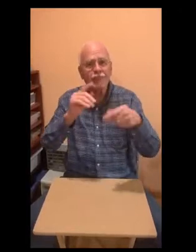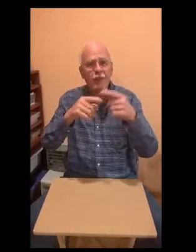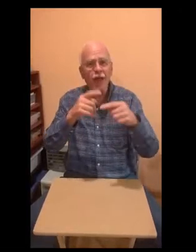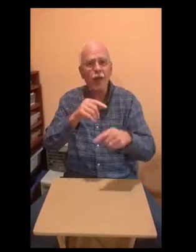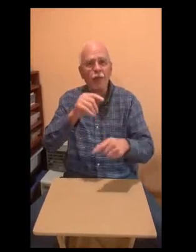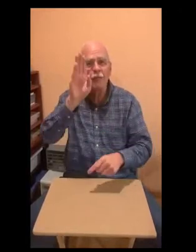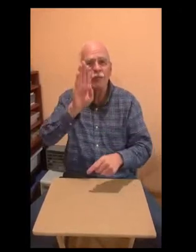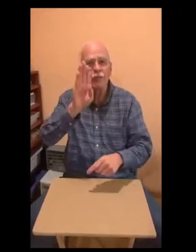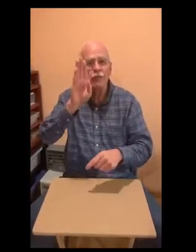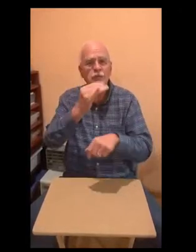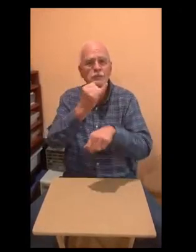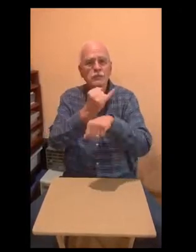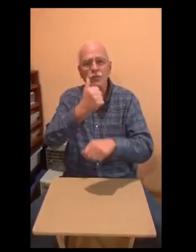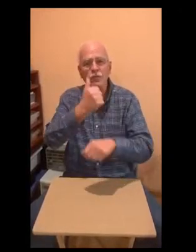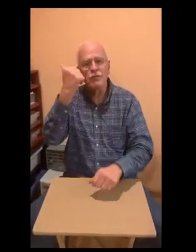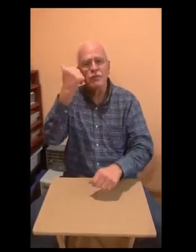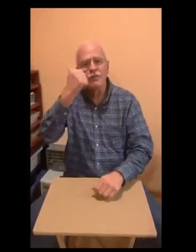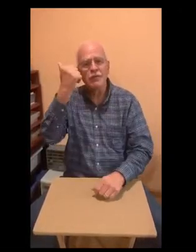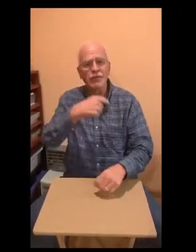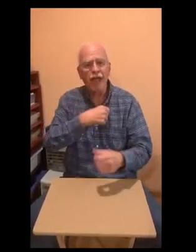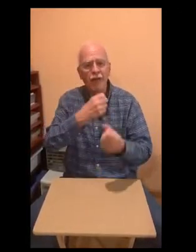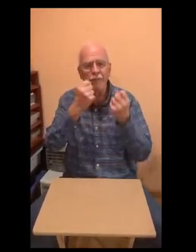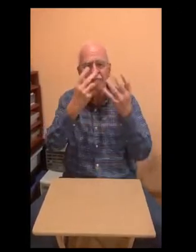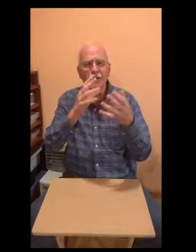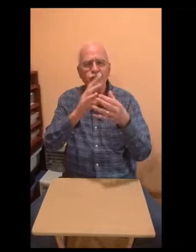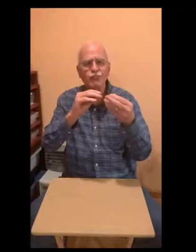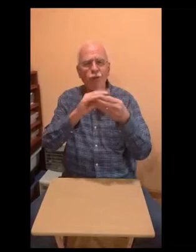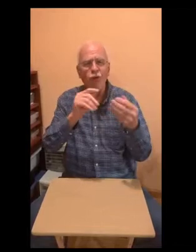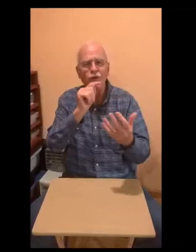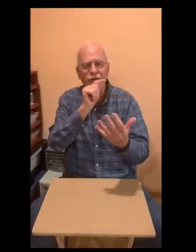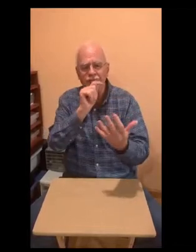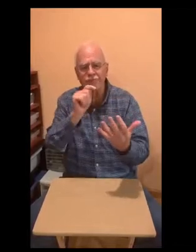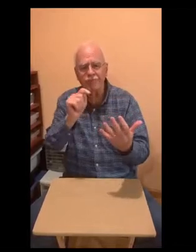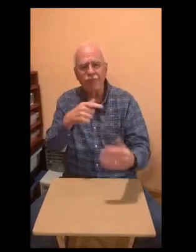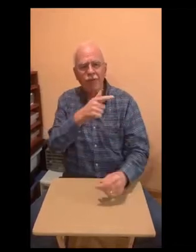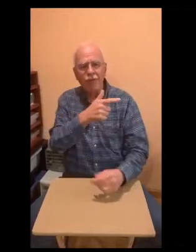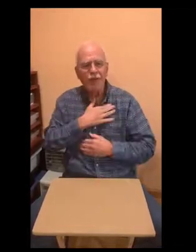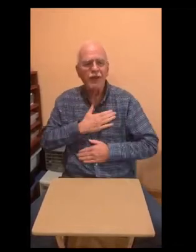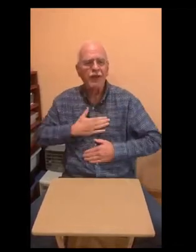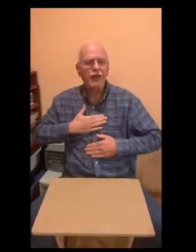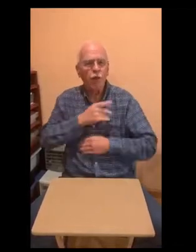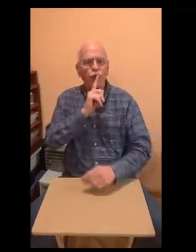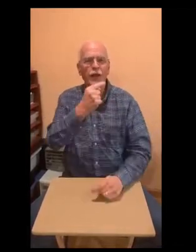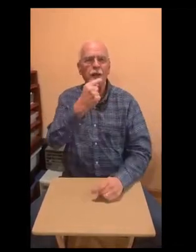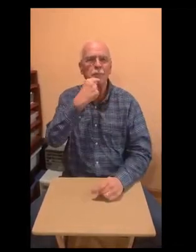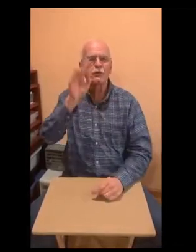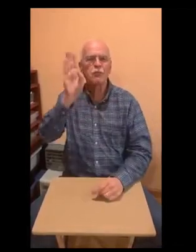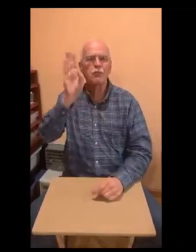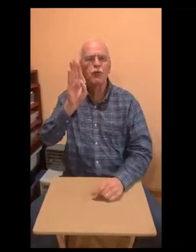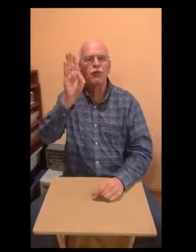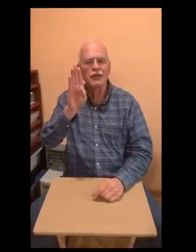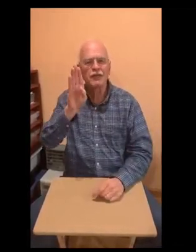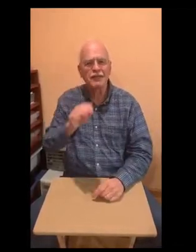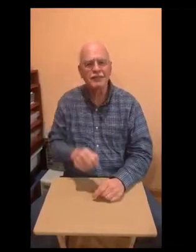also would tell stories about Berkeley School for the Deaf. Many, many stories. He